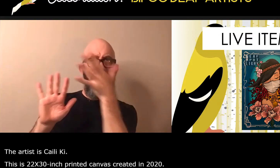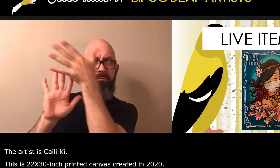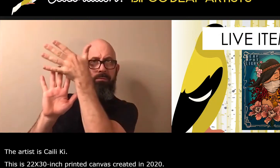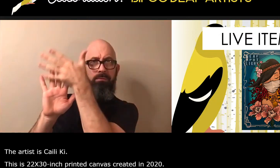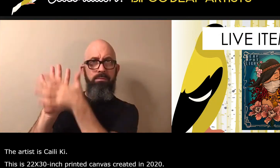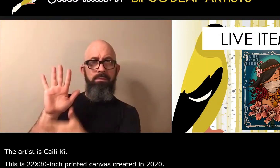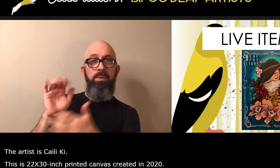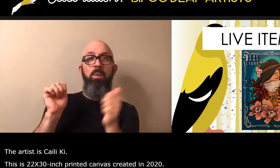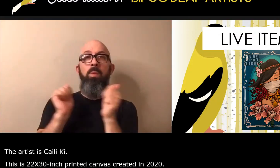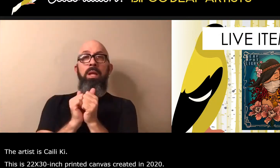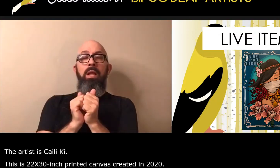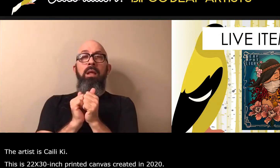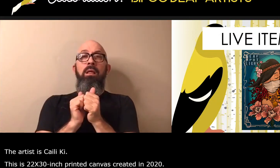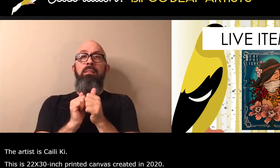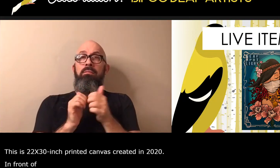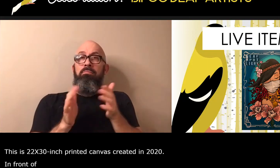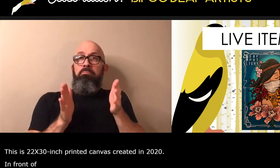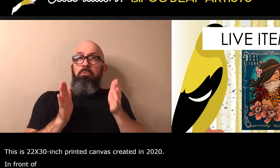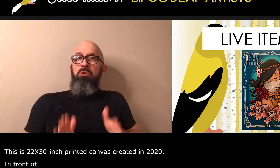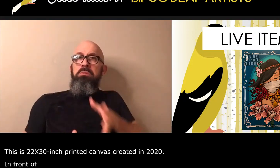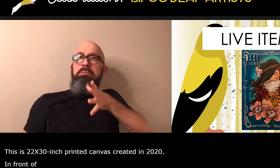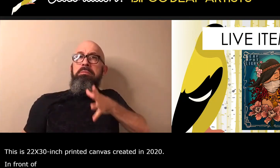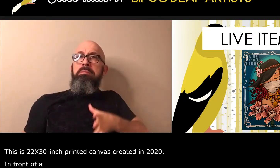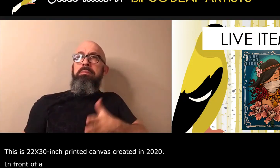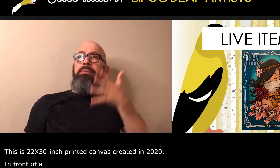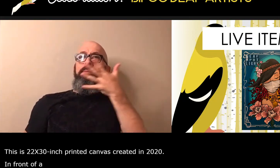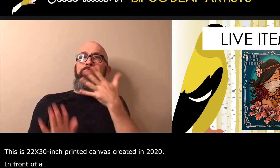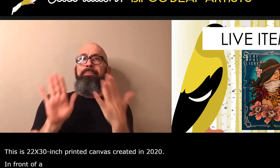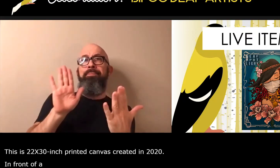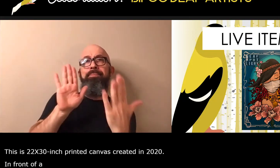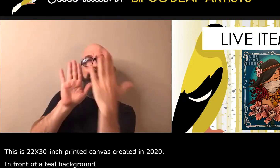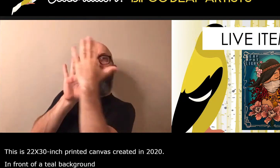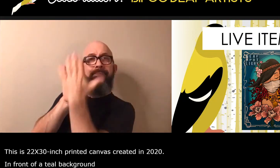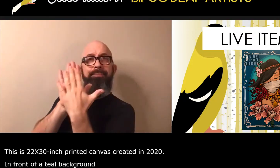In front of a teal background,